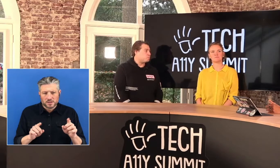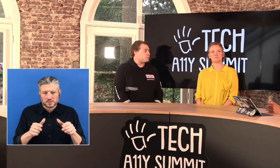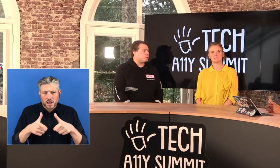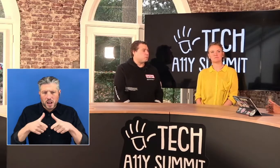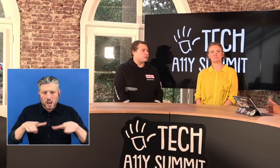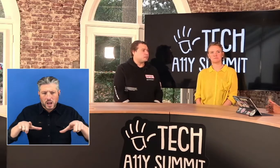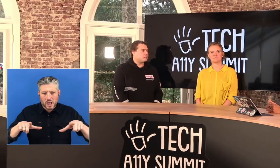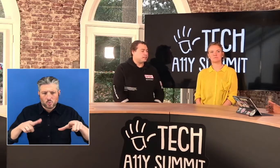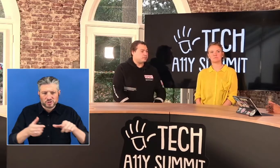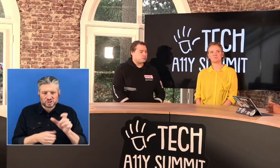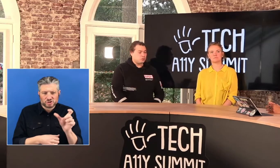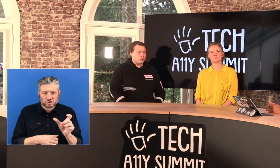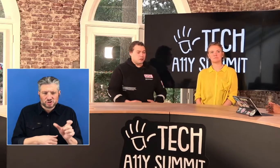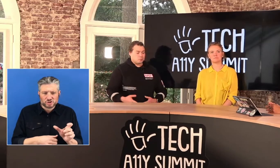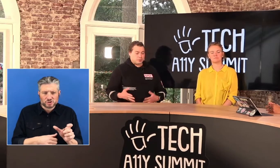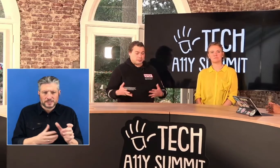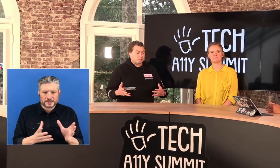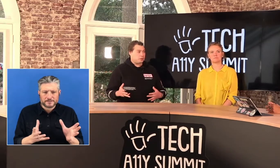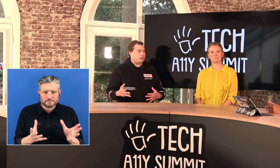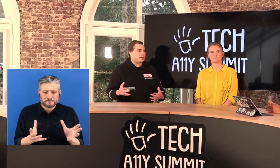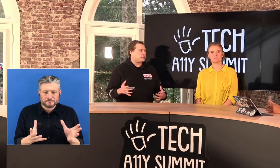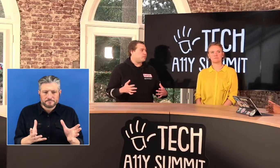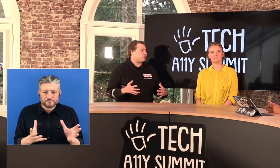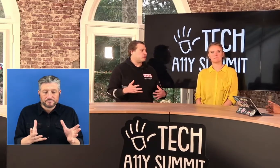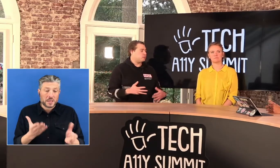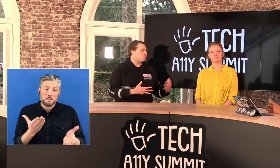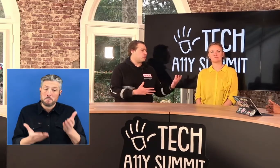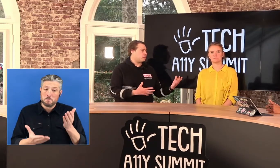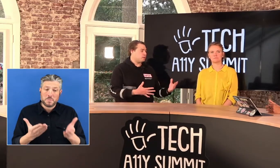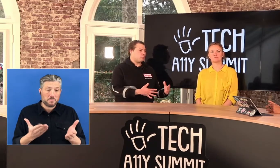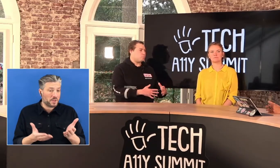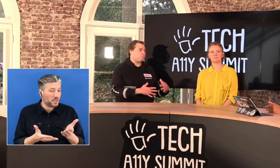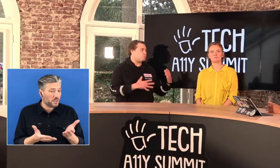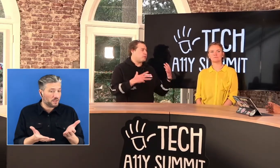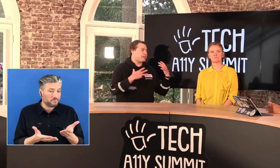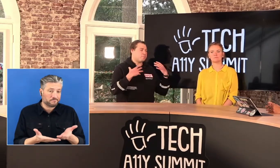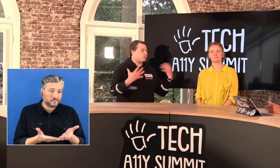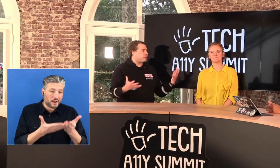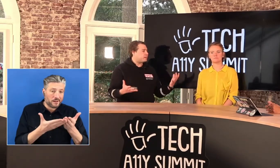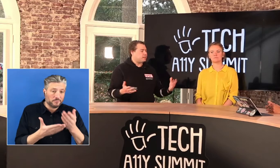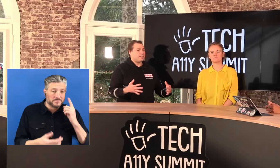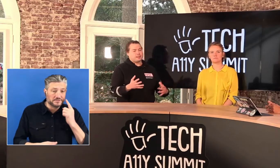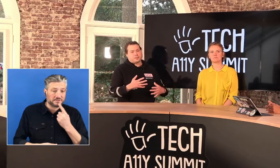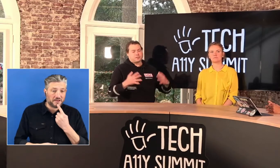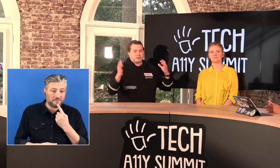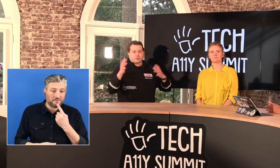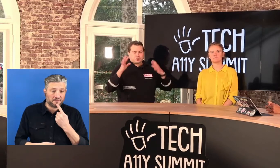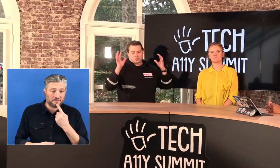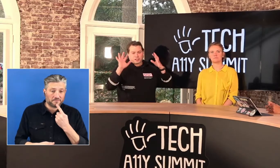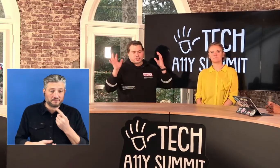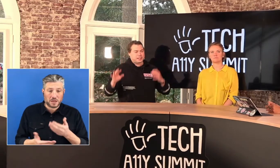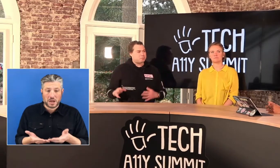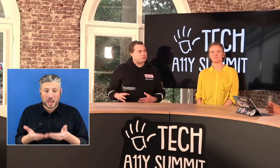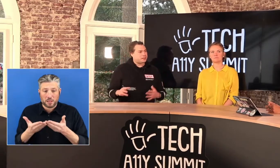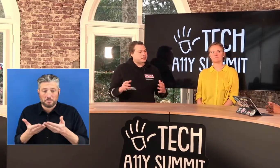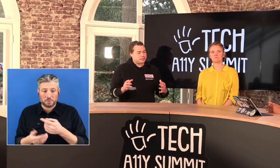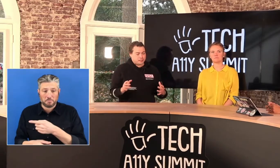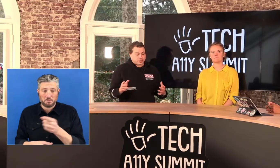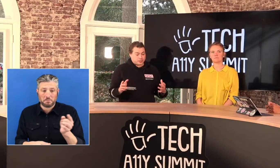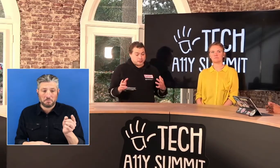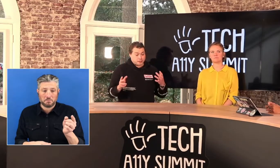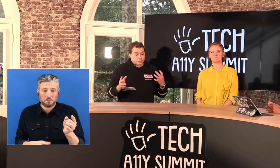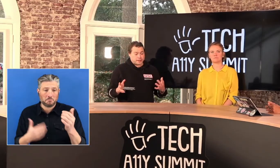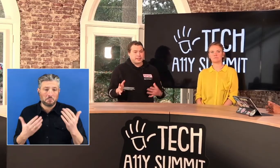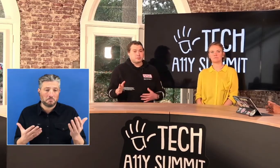same for people who are deaf too. For example, if you are speaking perfectly or sign lining